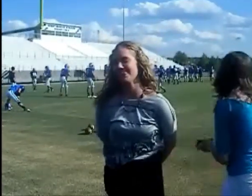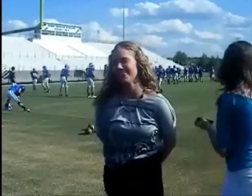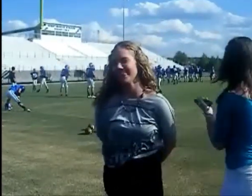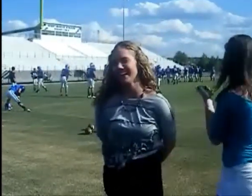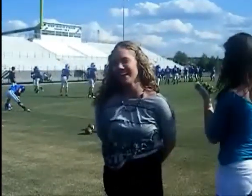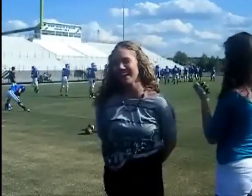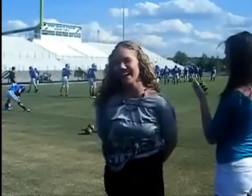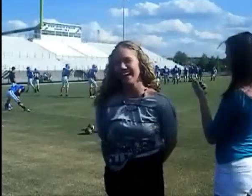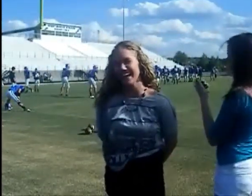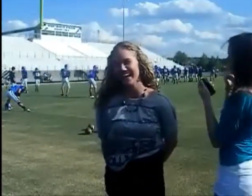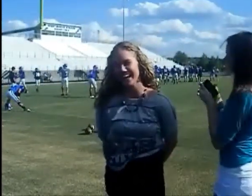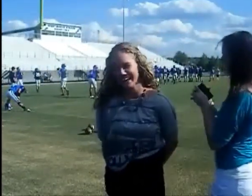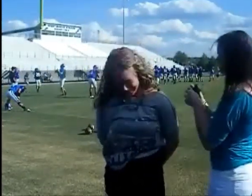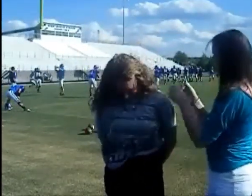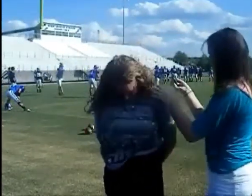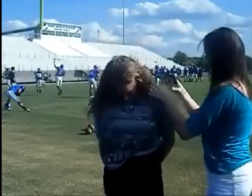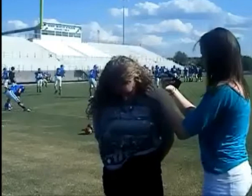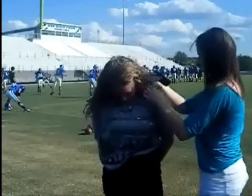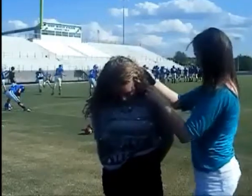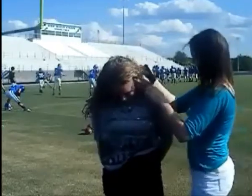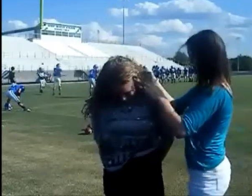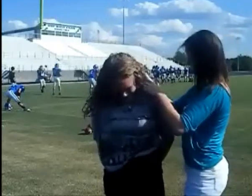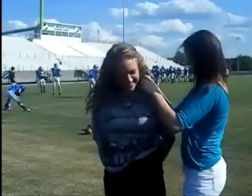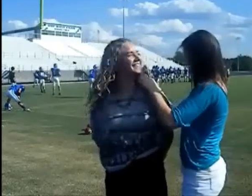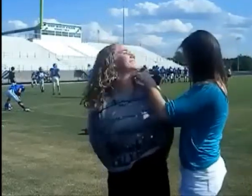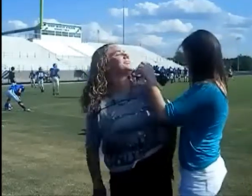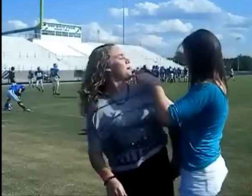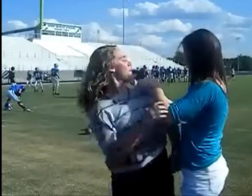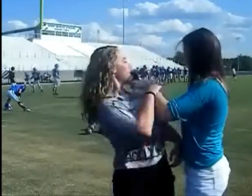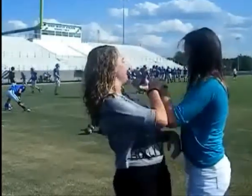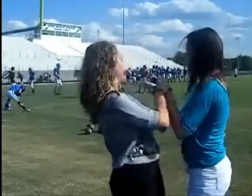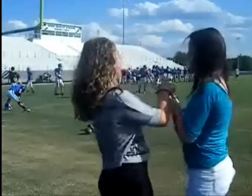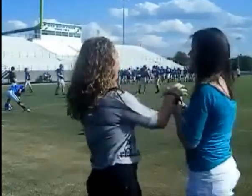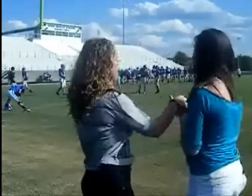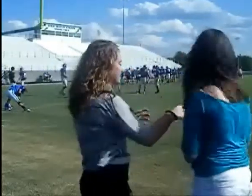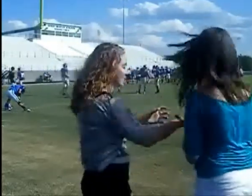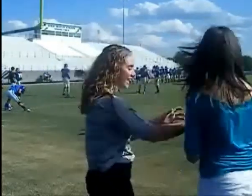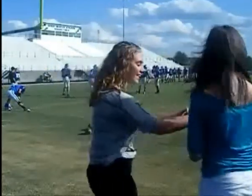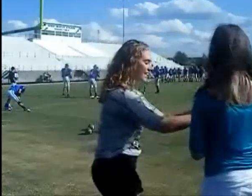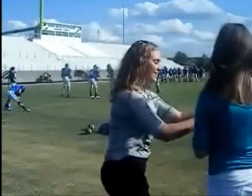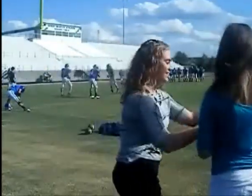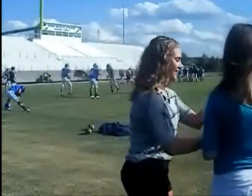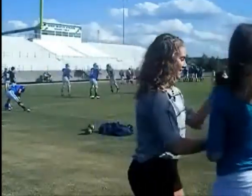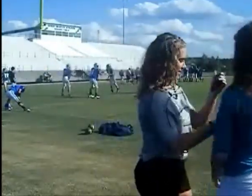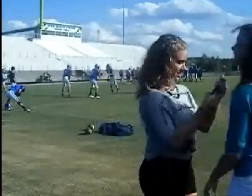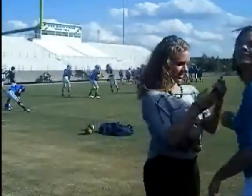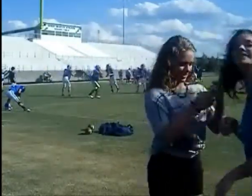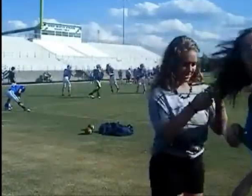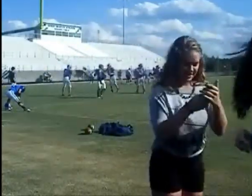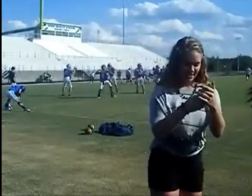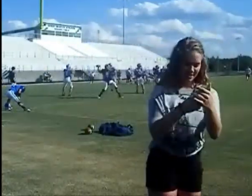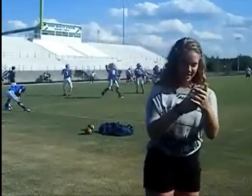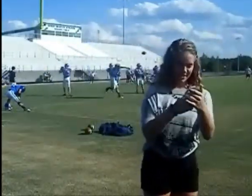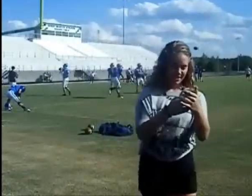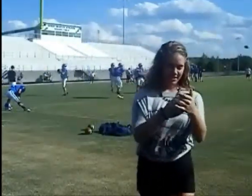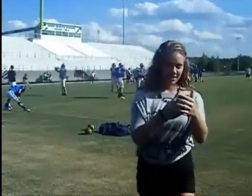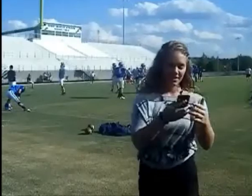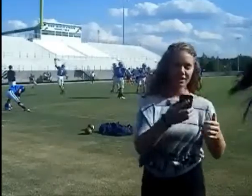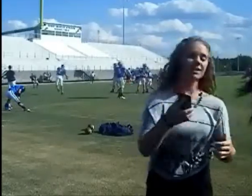He just jumped on her shirt I can take y'all where you need to go Down to my hood Back in them woods We do a different round here